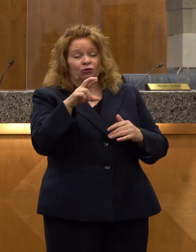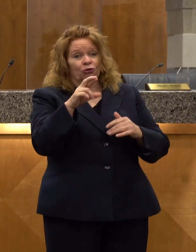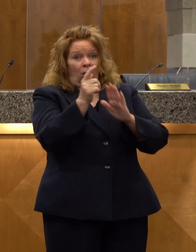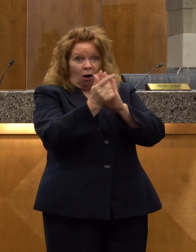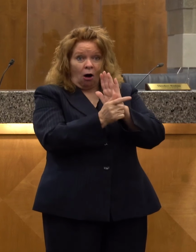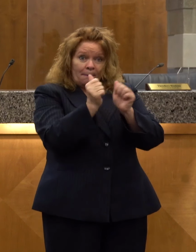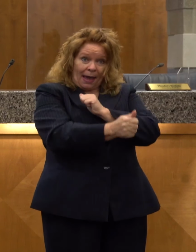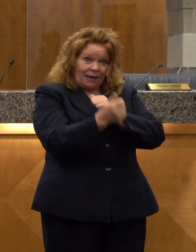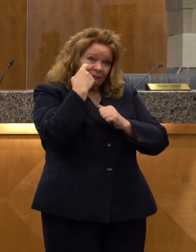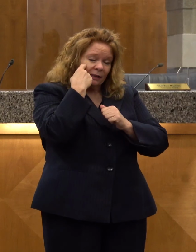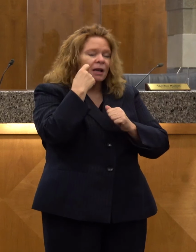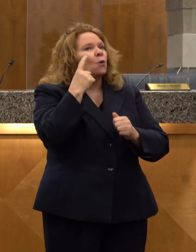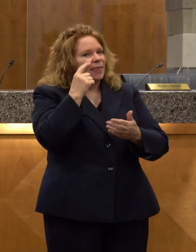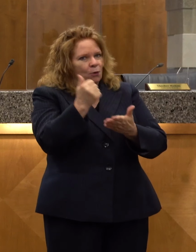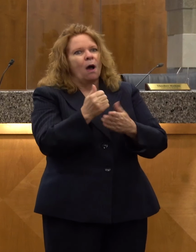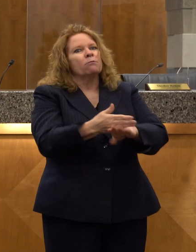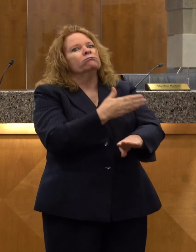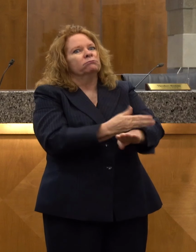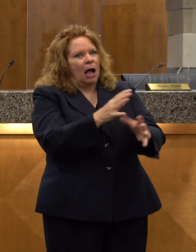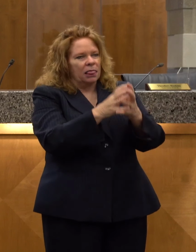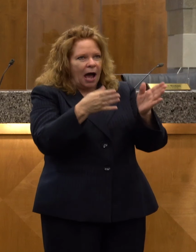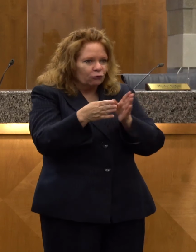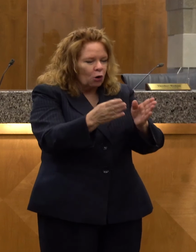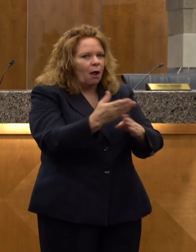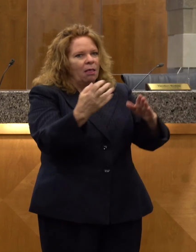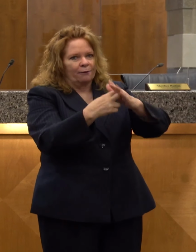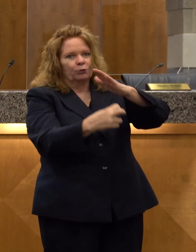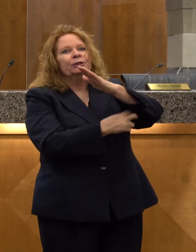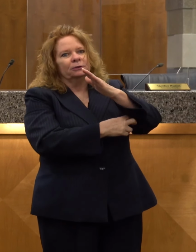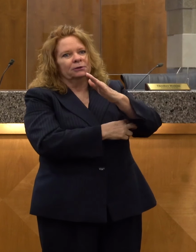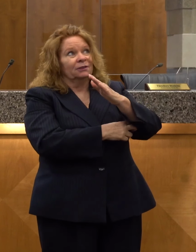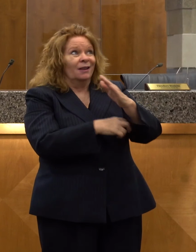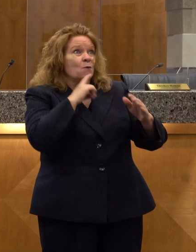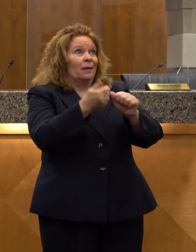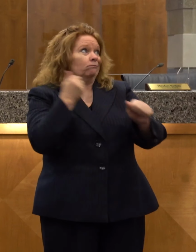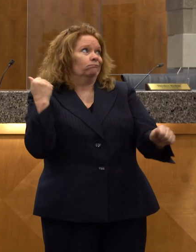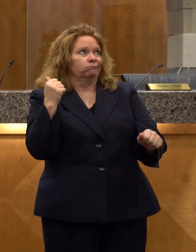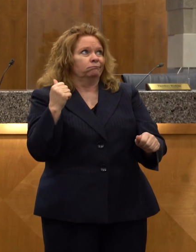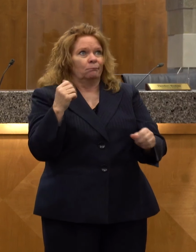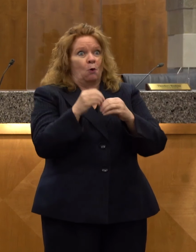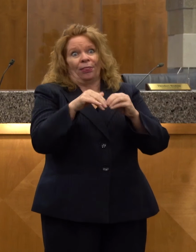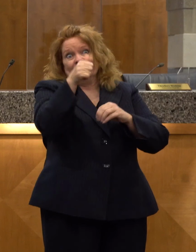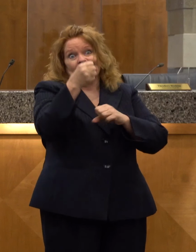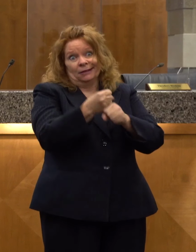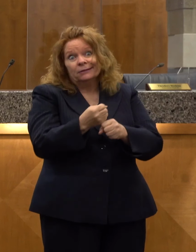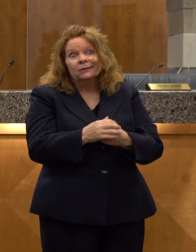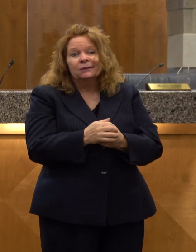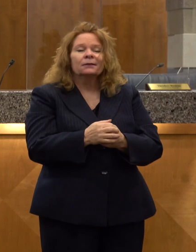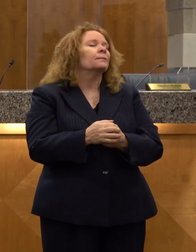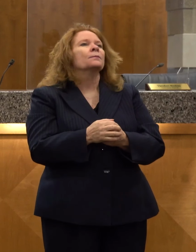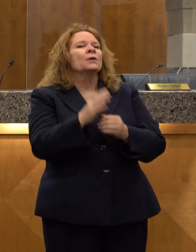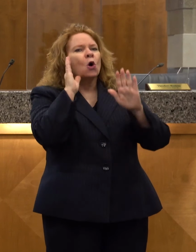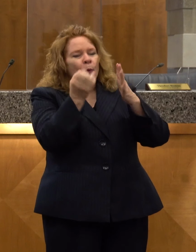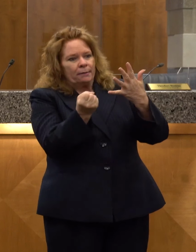with a lot of road repairs and a lot of bridge repairs that have been backed up really for over a decade. We prioritize roads in